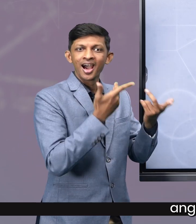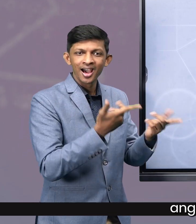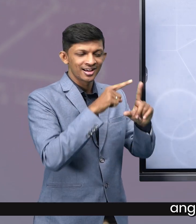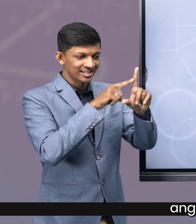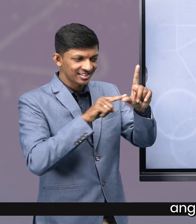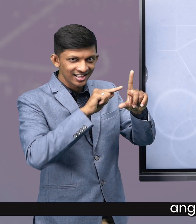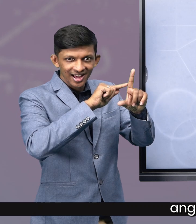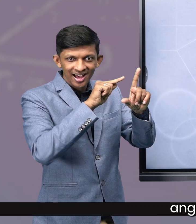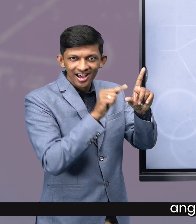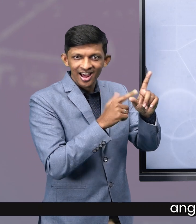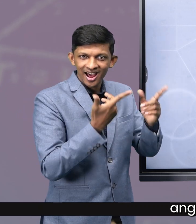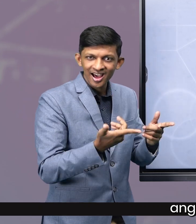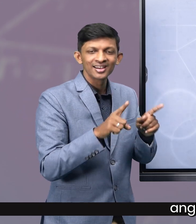angles, and closed shape.